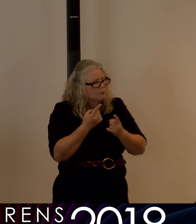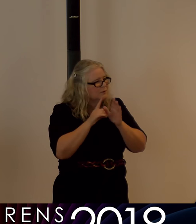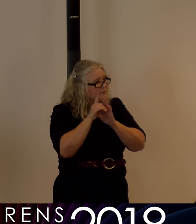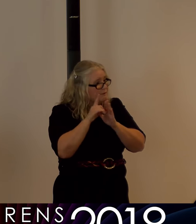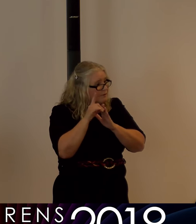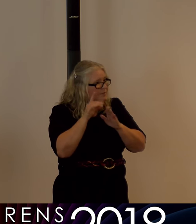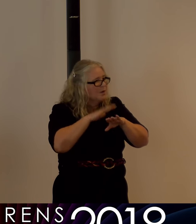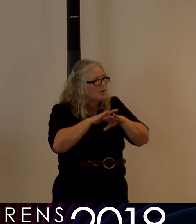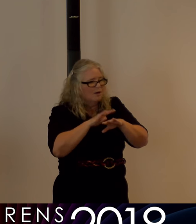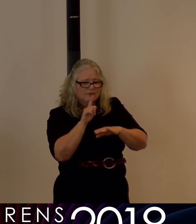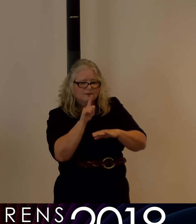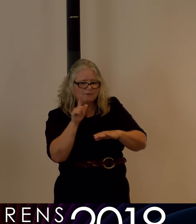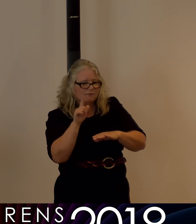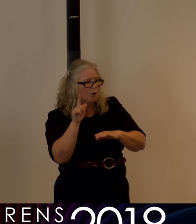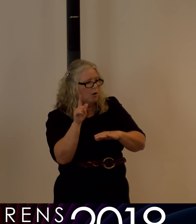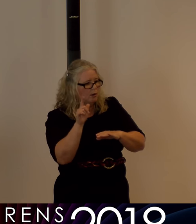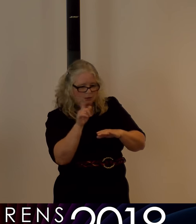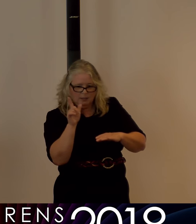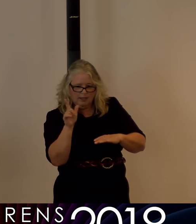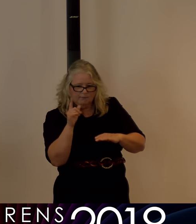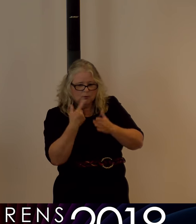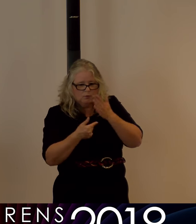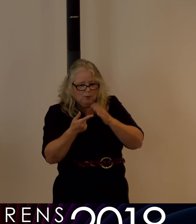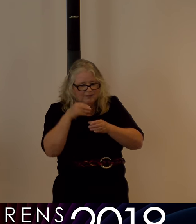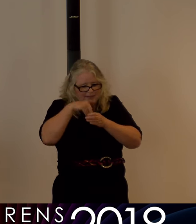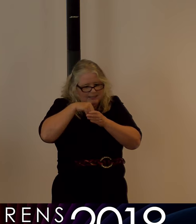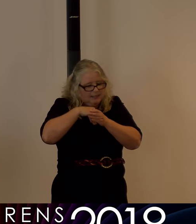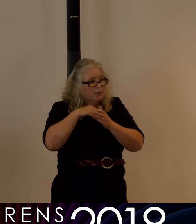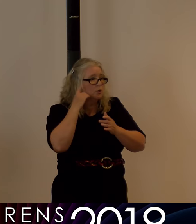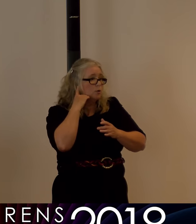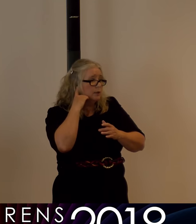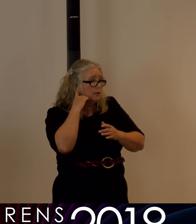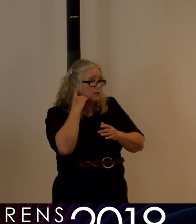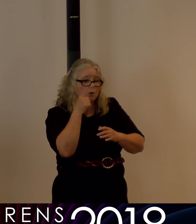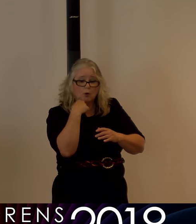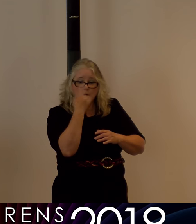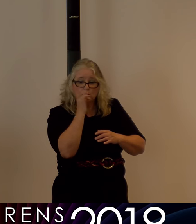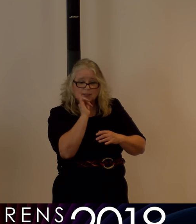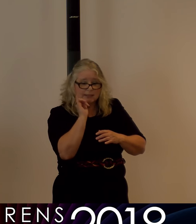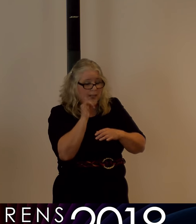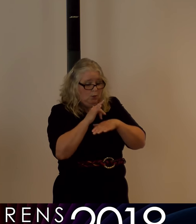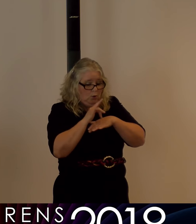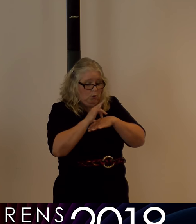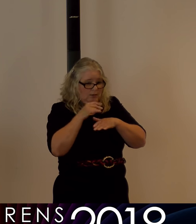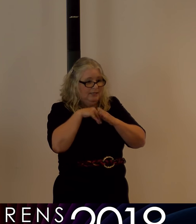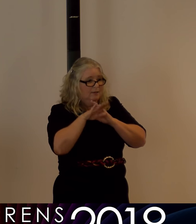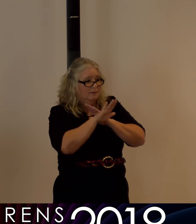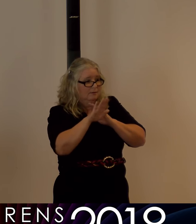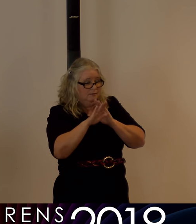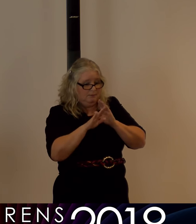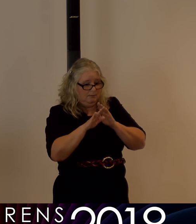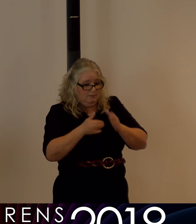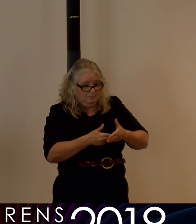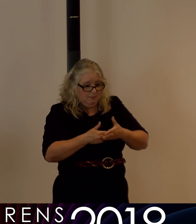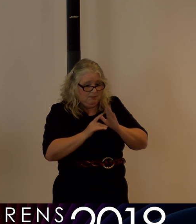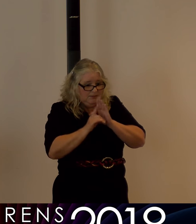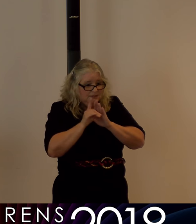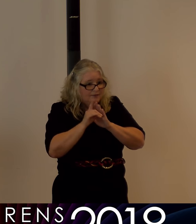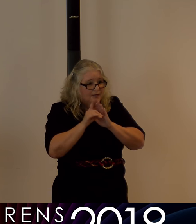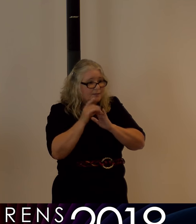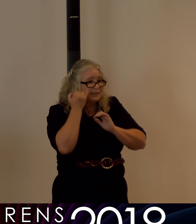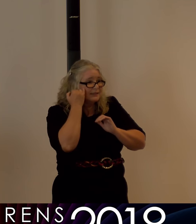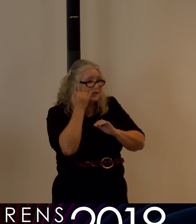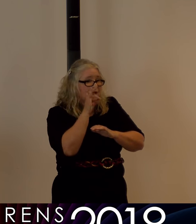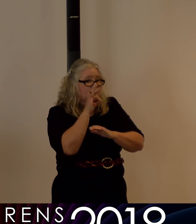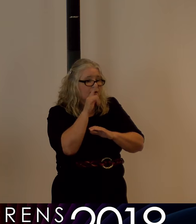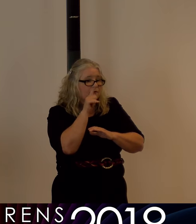is what the inner ear looks like very early in development. It's essentially a fluid-filled ball. If you fill it with paint, you